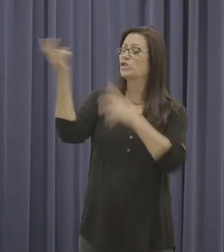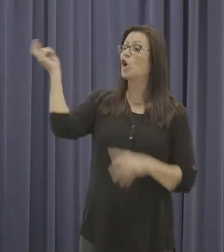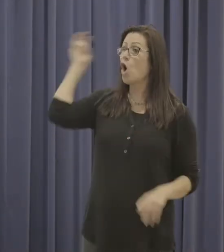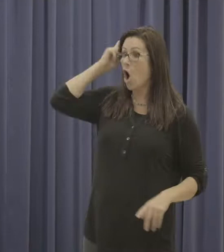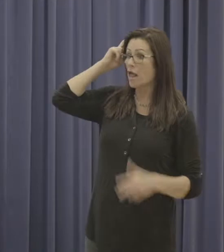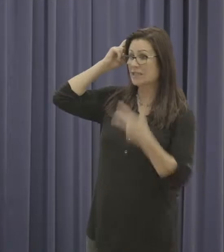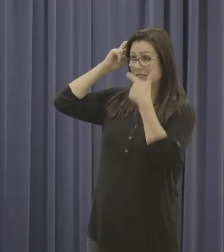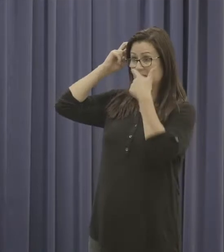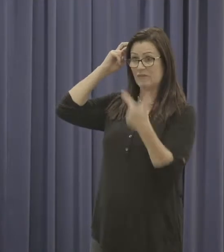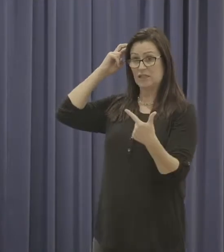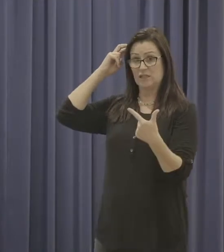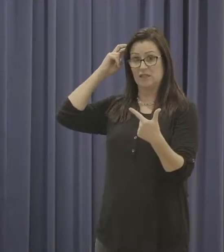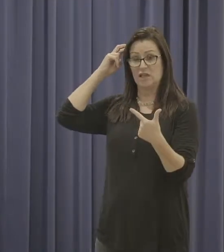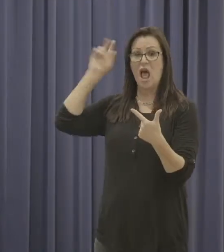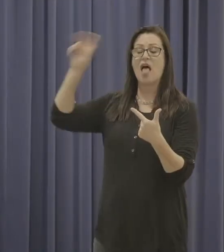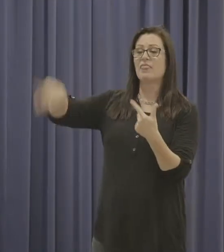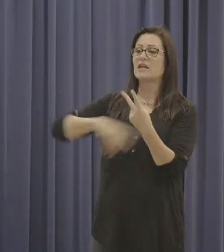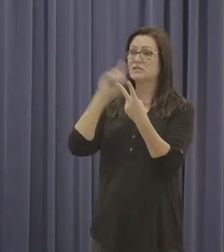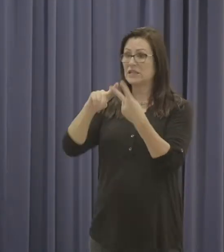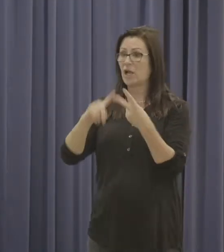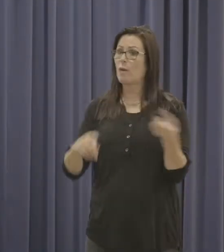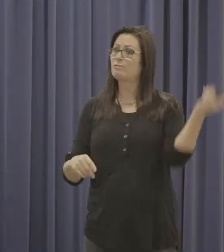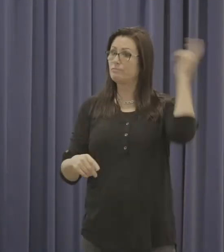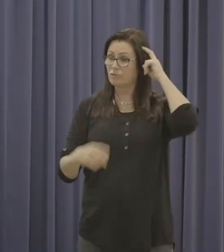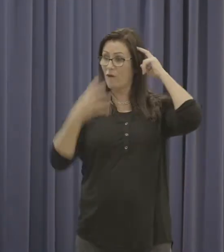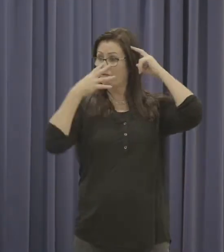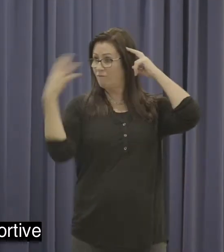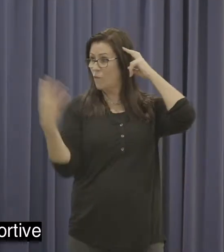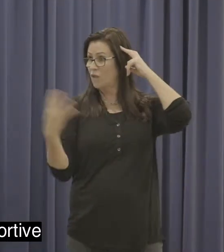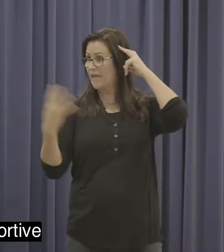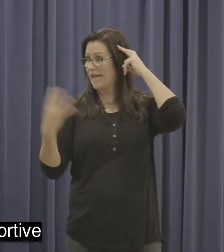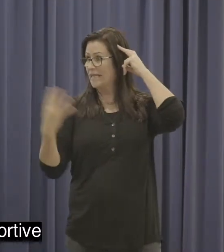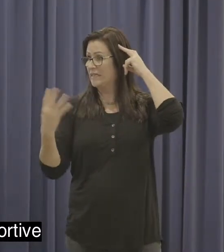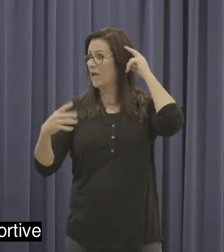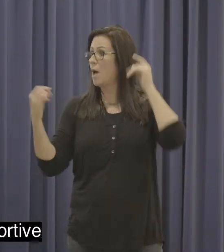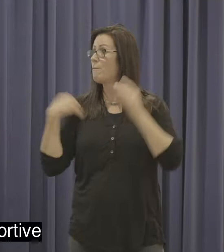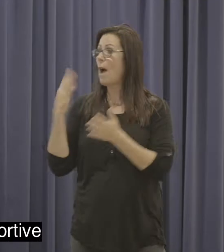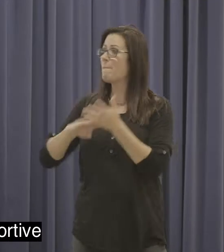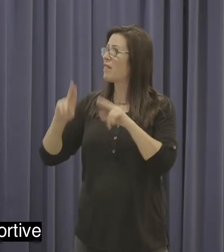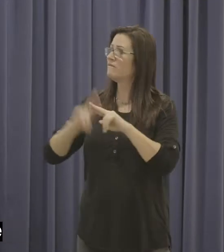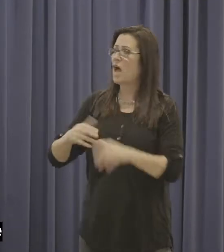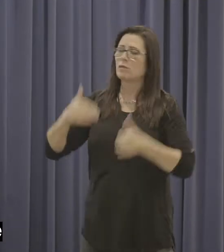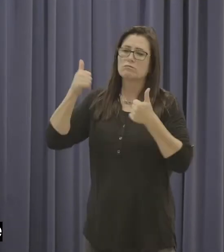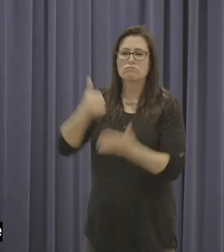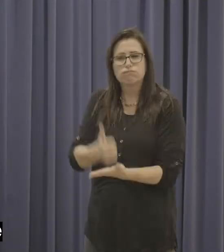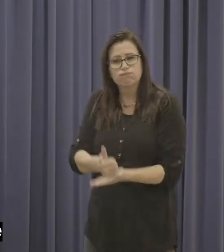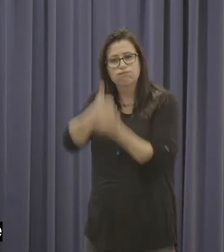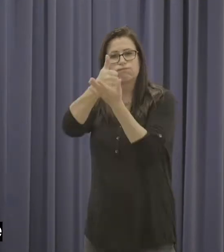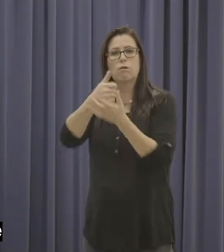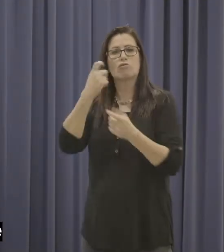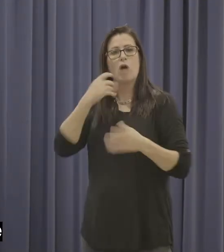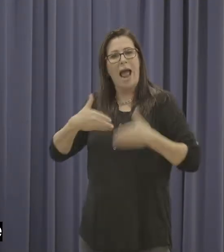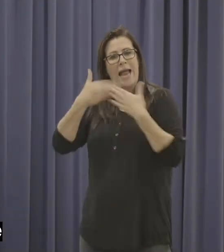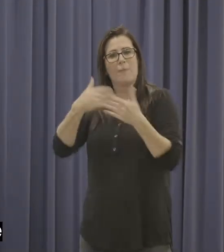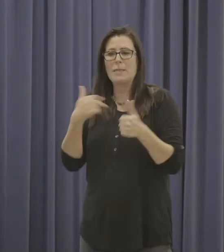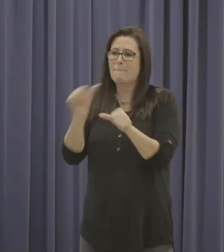when I was 7, and then another one when I was 14 years old. My parents were extremely supportive and determined to give me the best